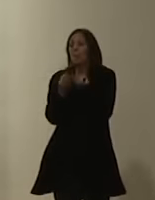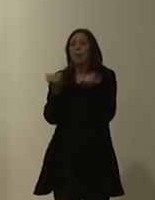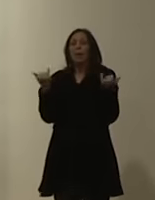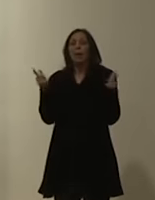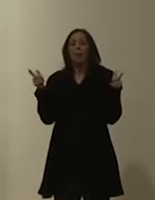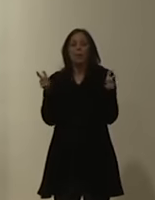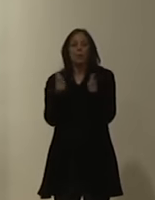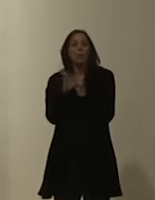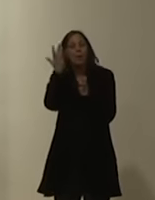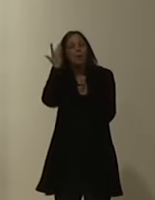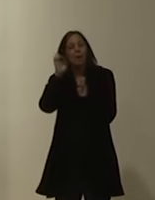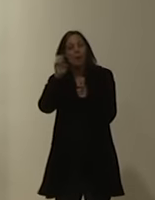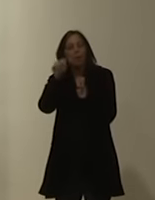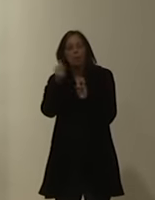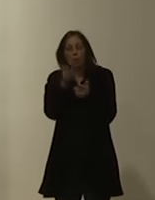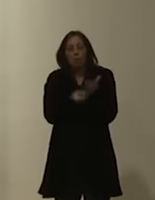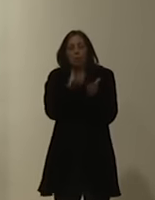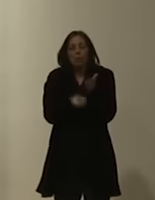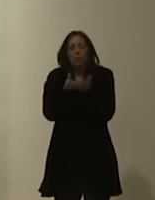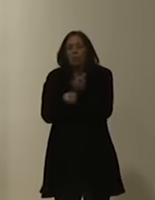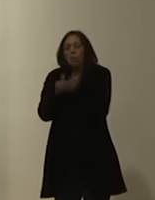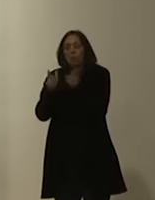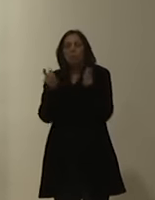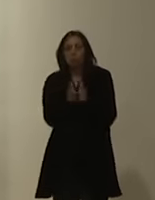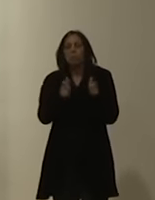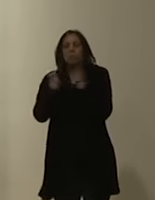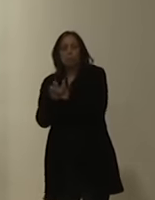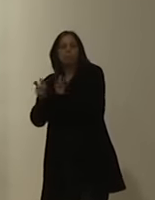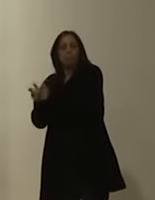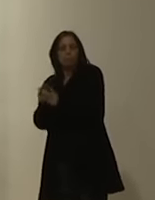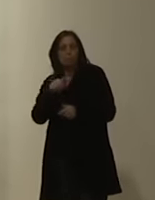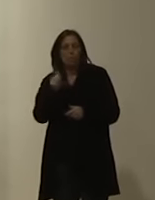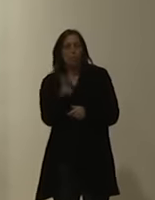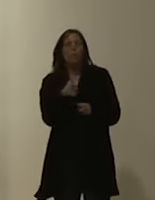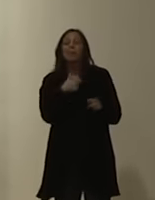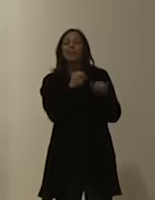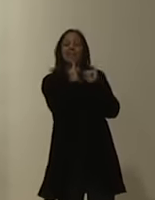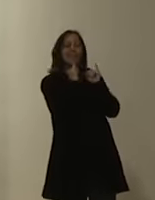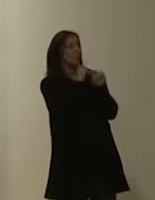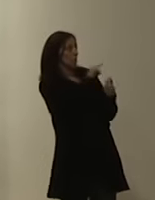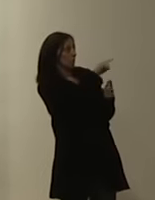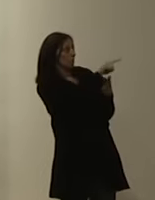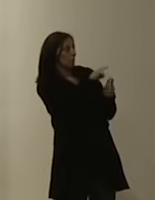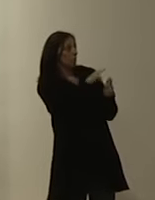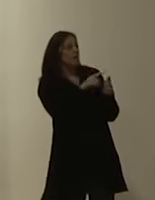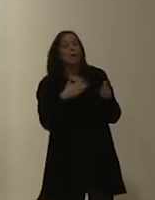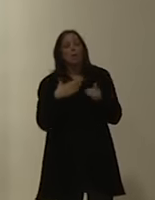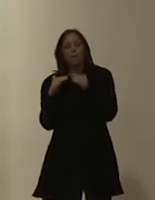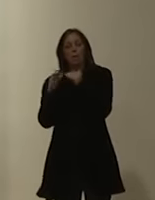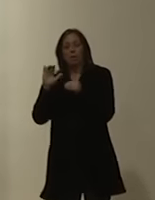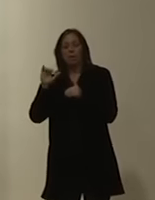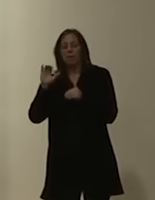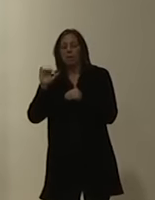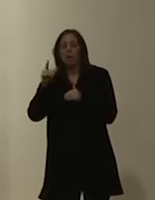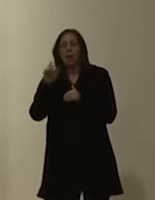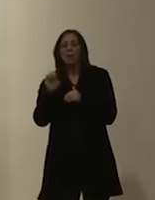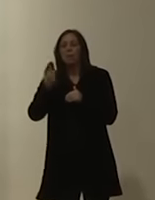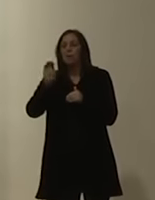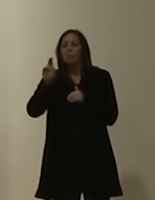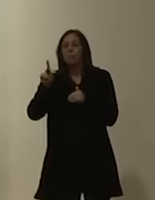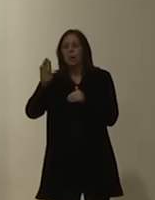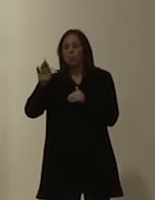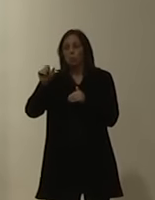but that was the, this is the first day probably that I met them, and my colleague, Beck Rollins, who's a photographer and the